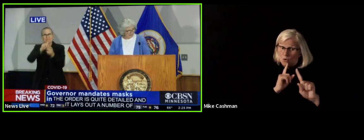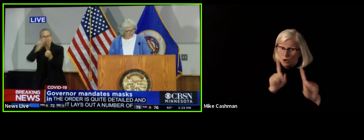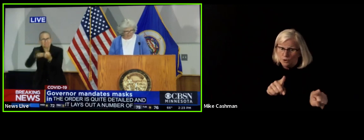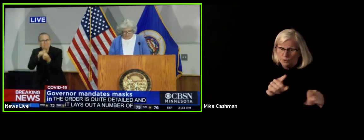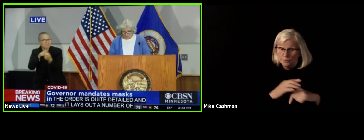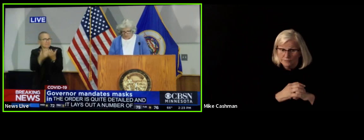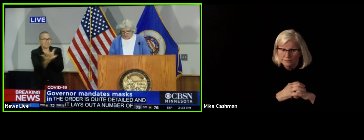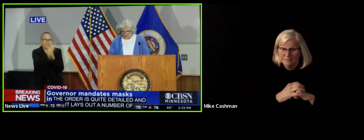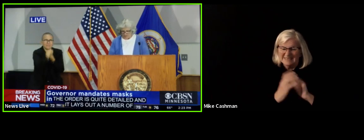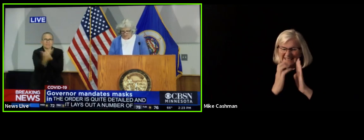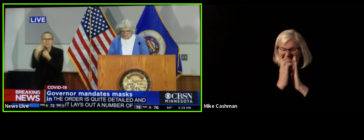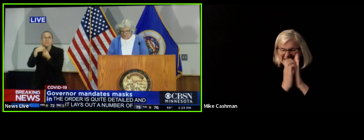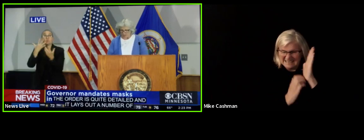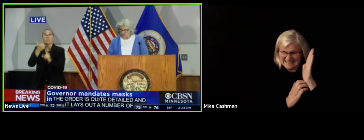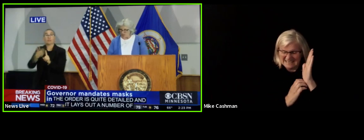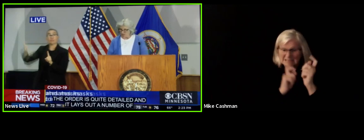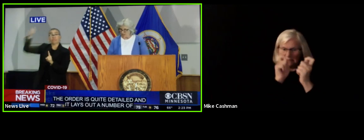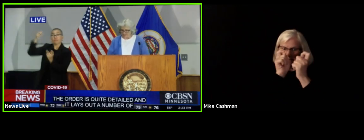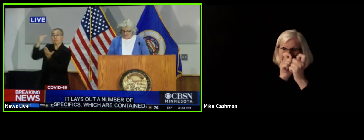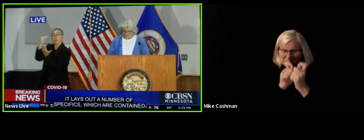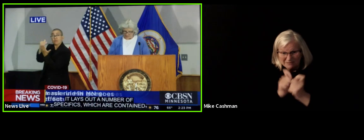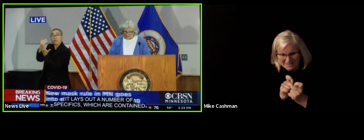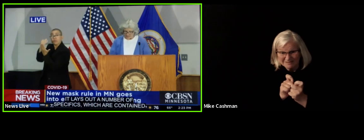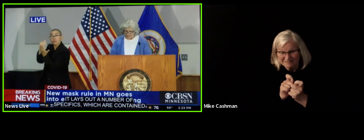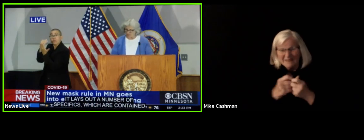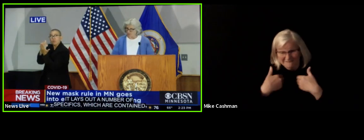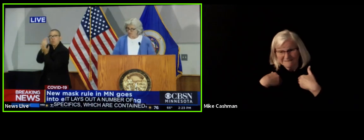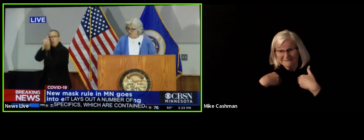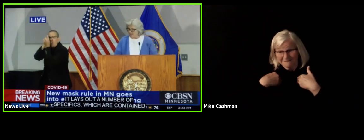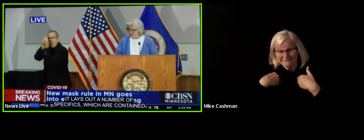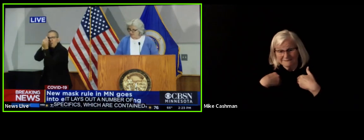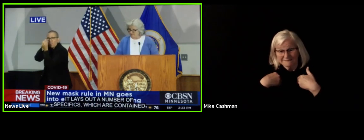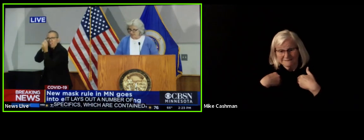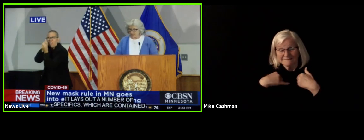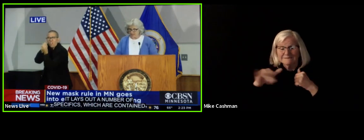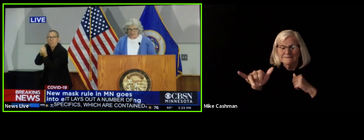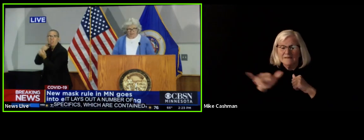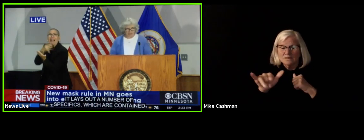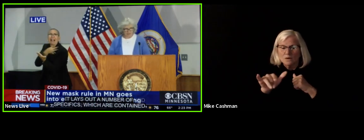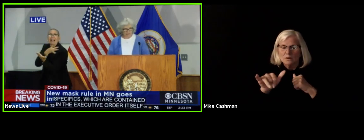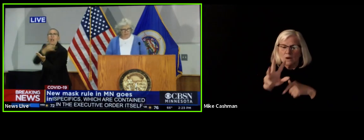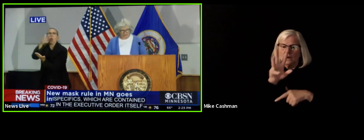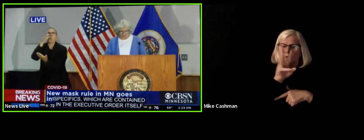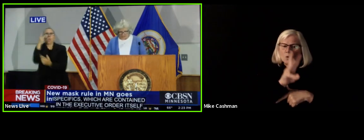the executive order itself and are also posted on the Stay Safe Minnesota website. And on the health